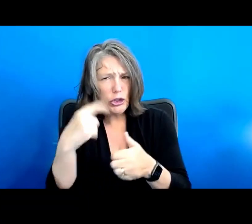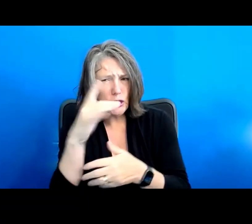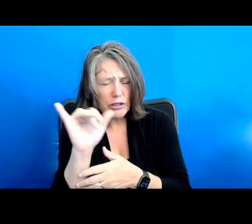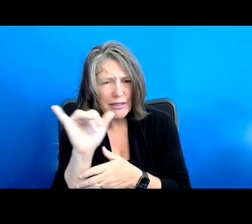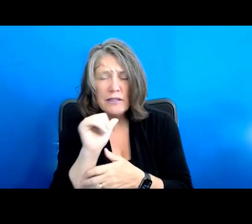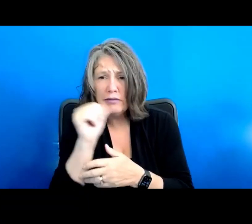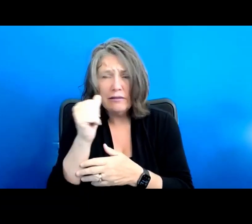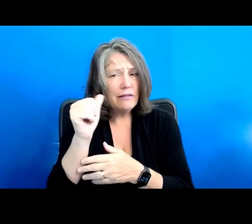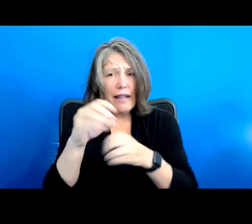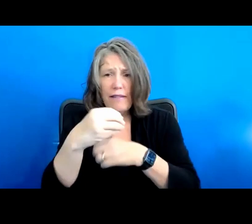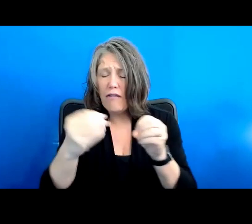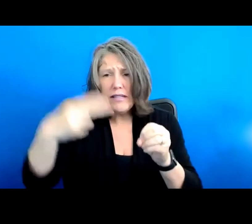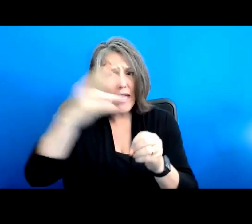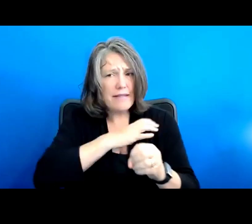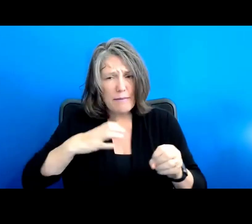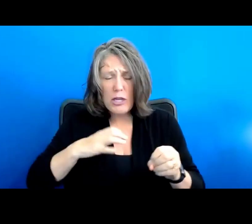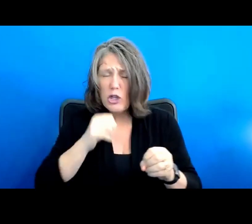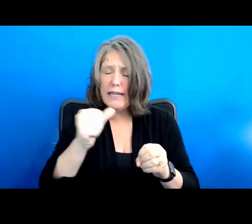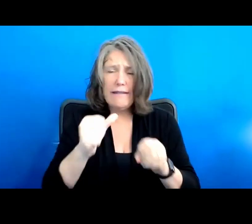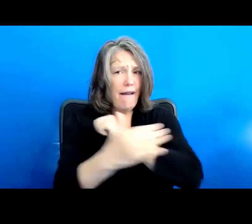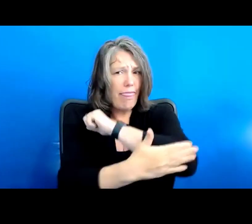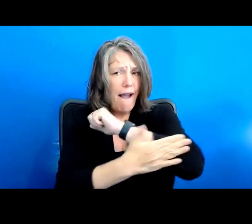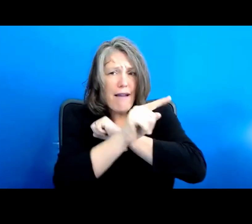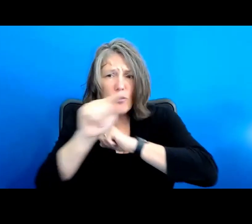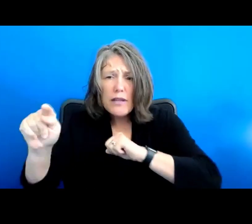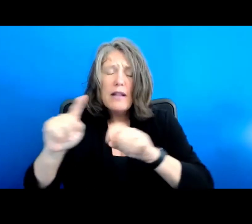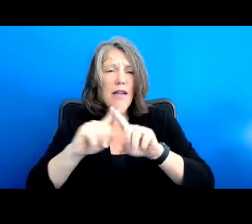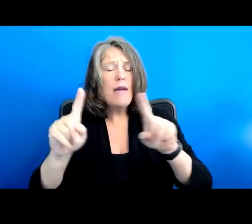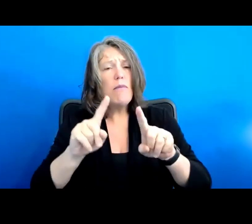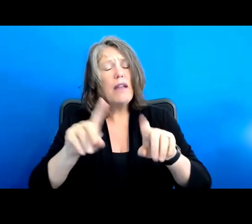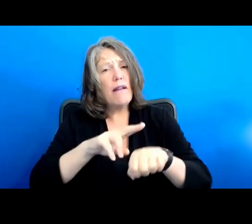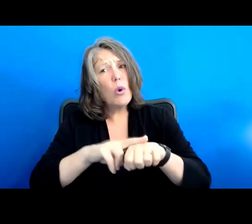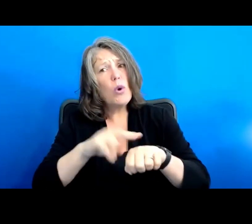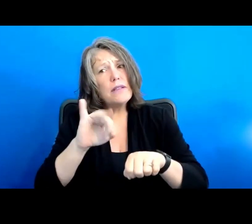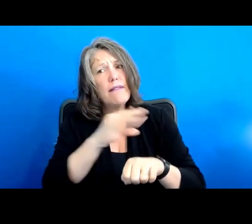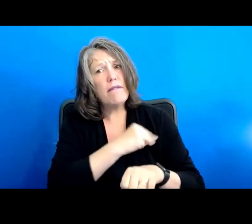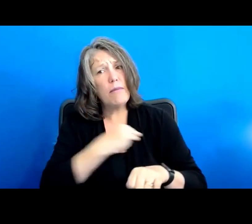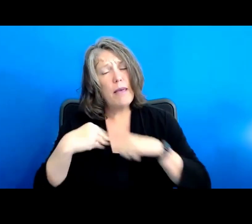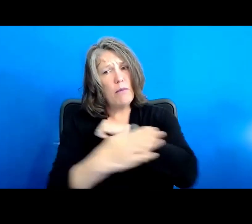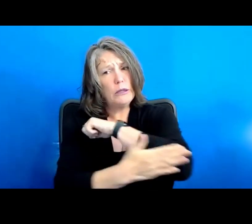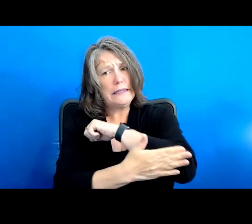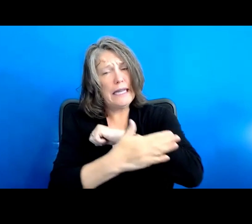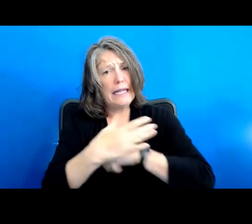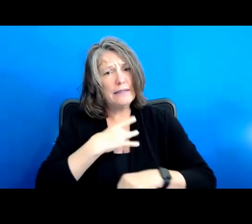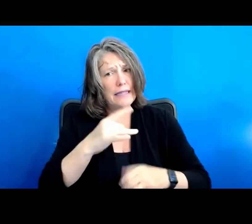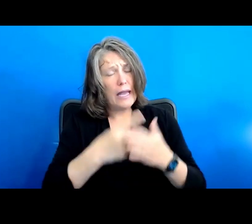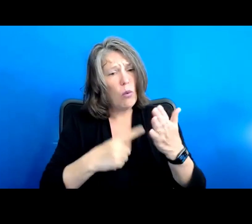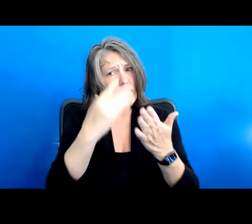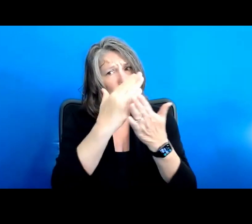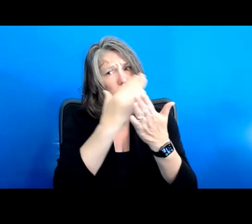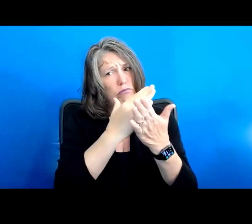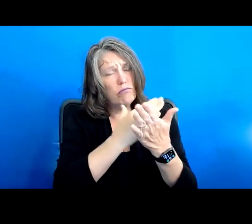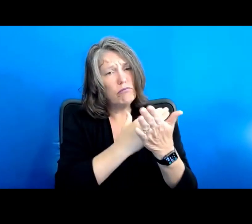High Commission, not the member states, but of course, if the member states like what your menu is as